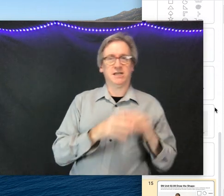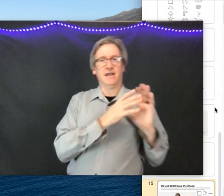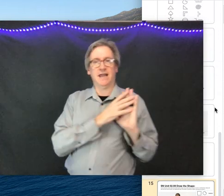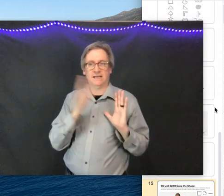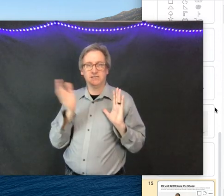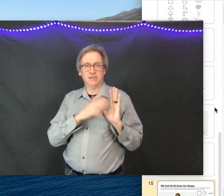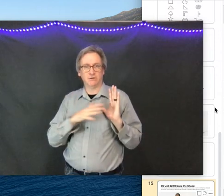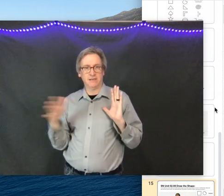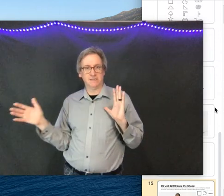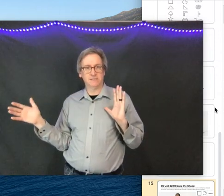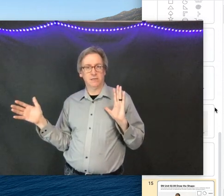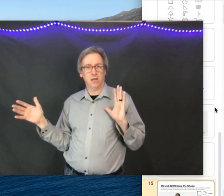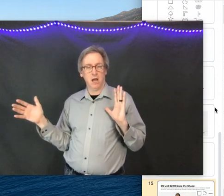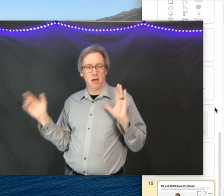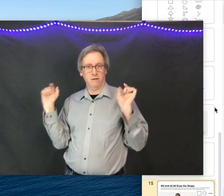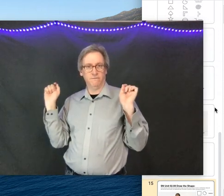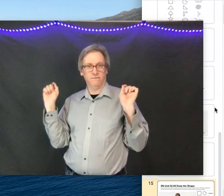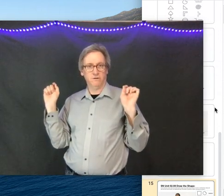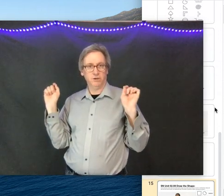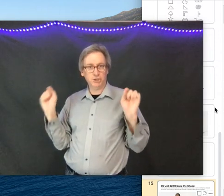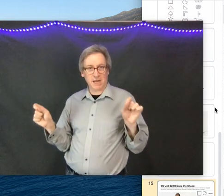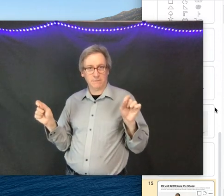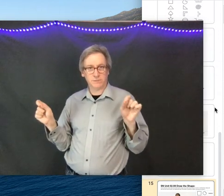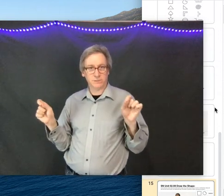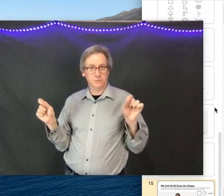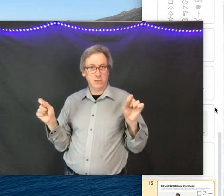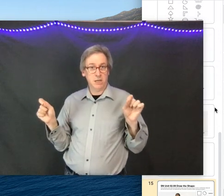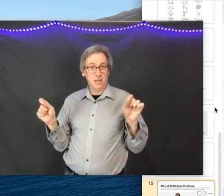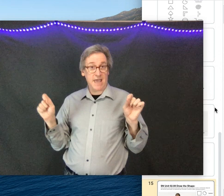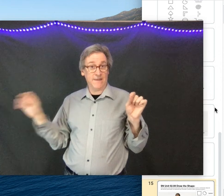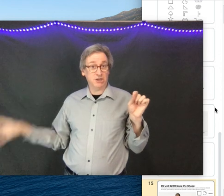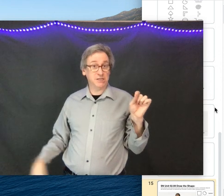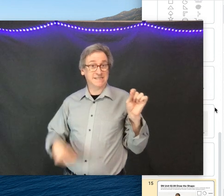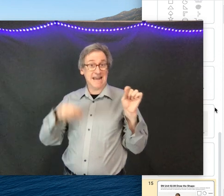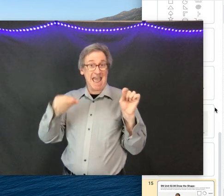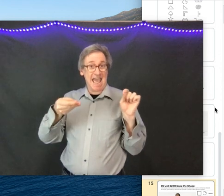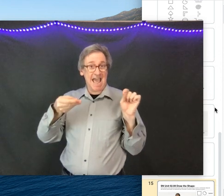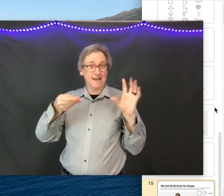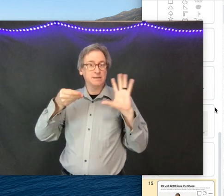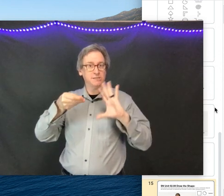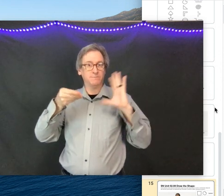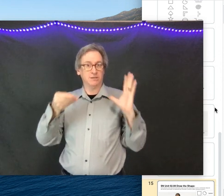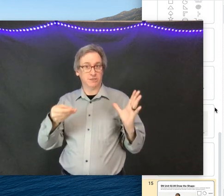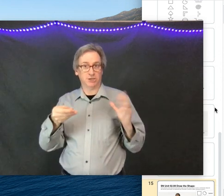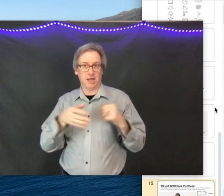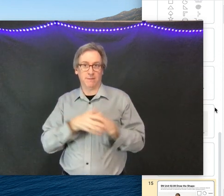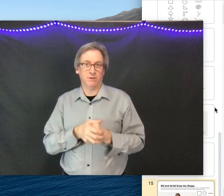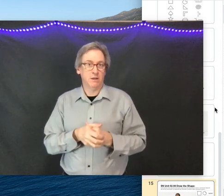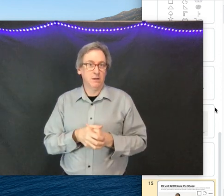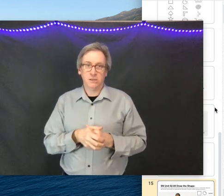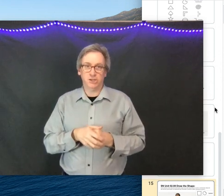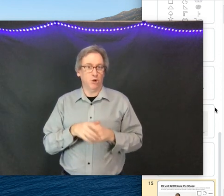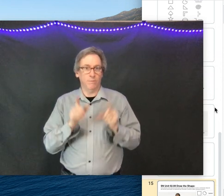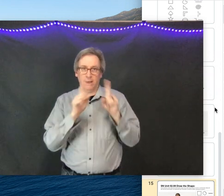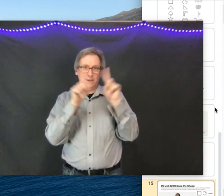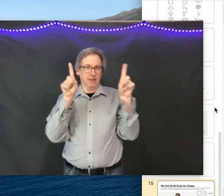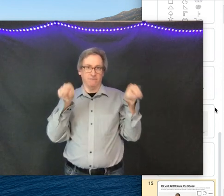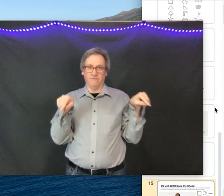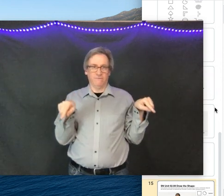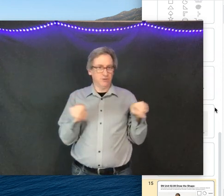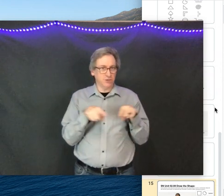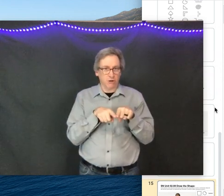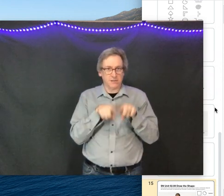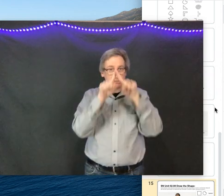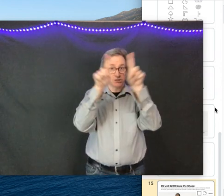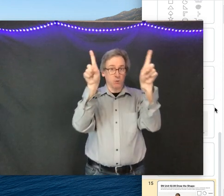going to assign a series of shapes, and then she's going to add something to the shape. So maybe